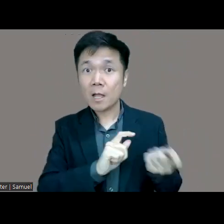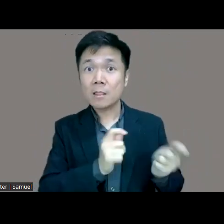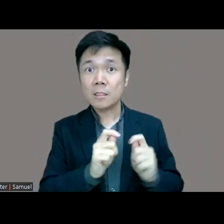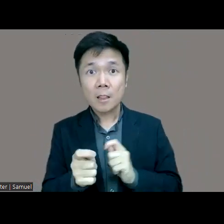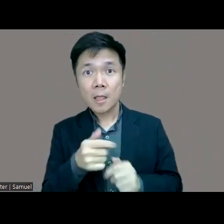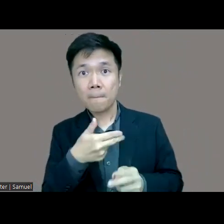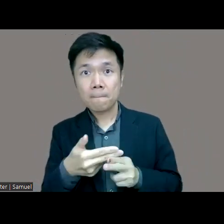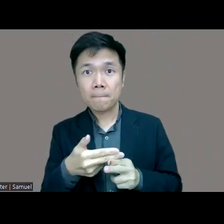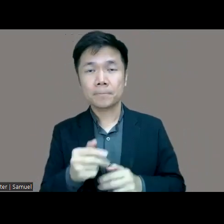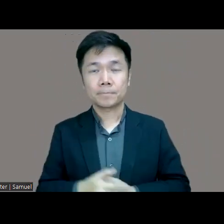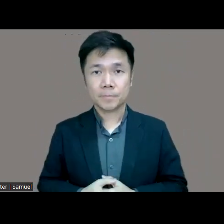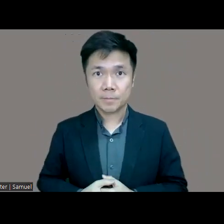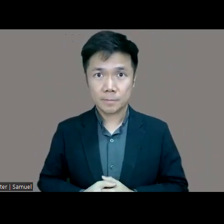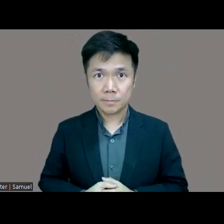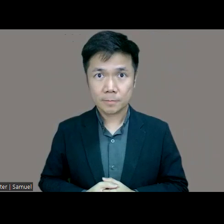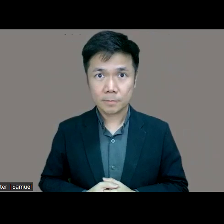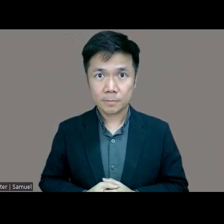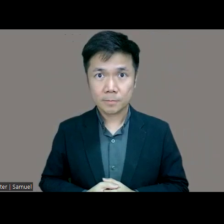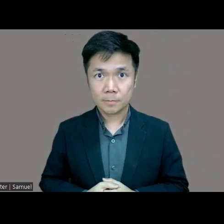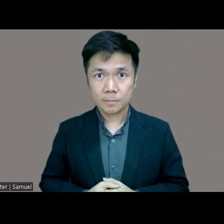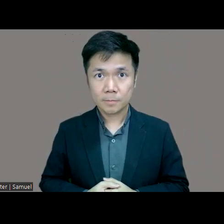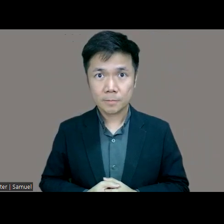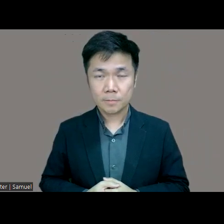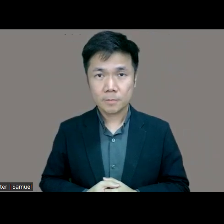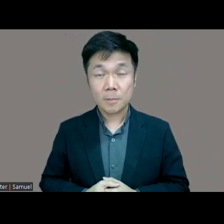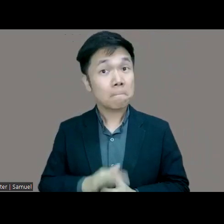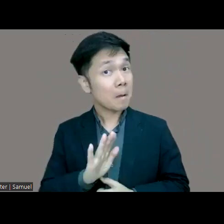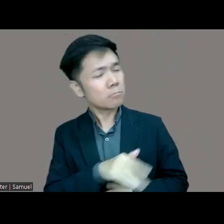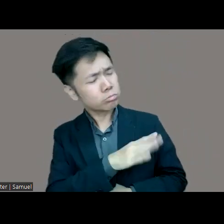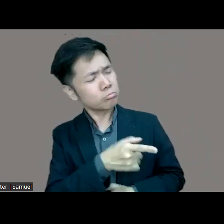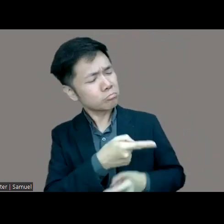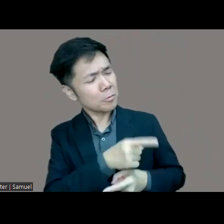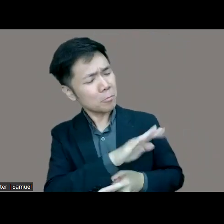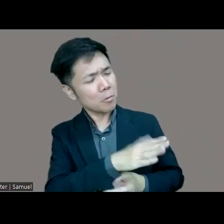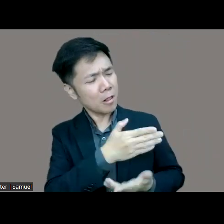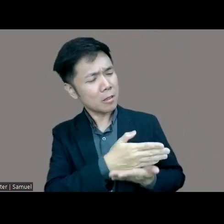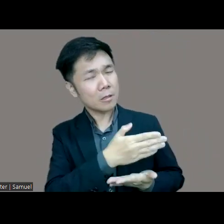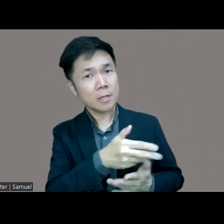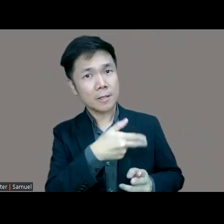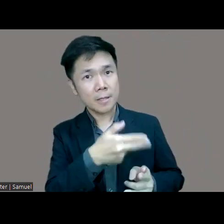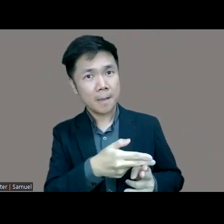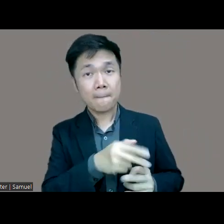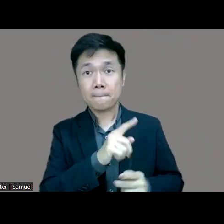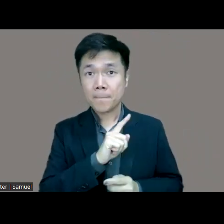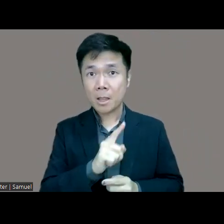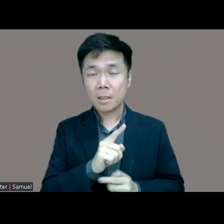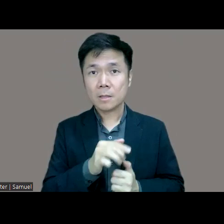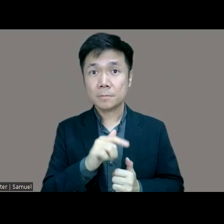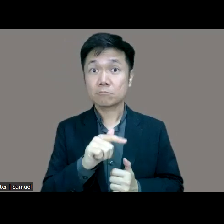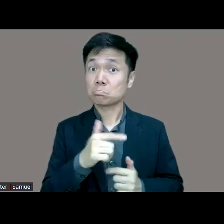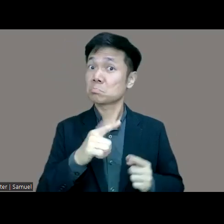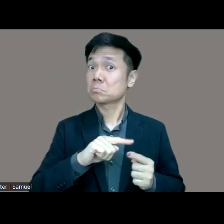else, or maybe he has presented his original name. Now here comes somebody who